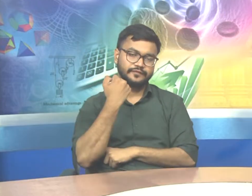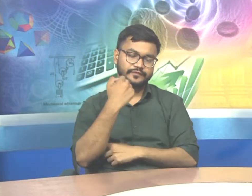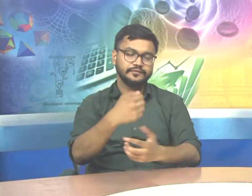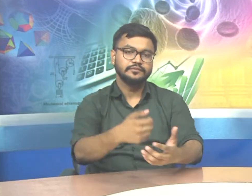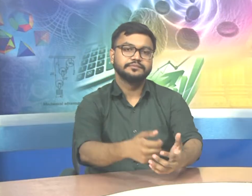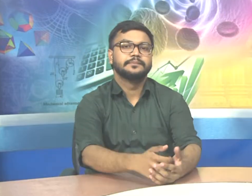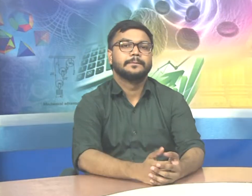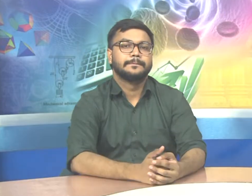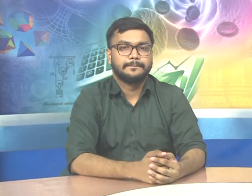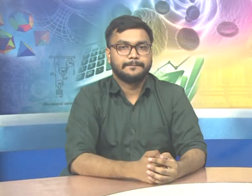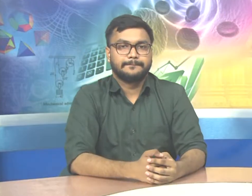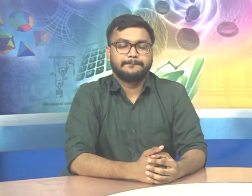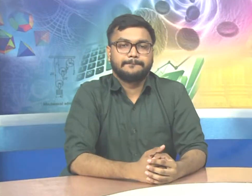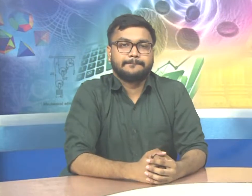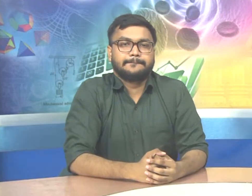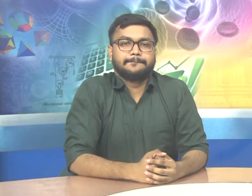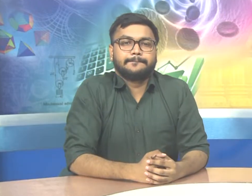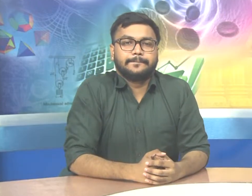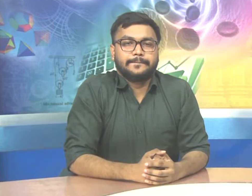the more thermal energy it has.